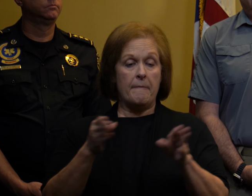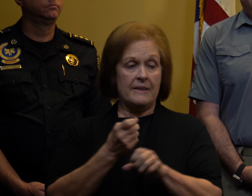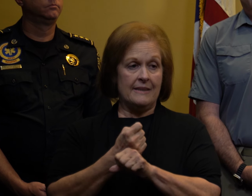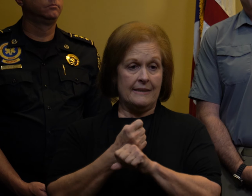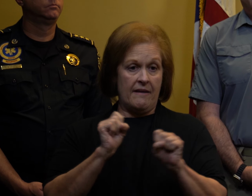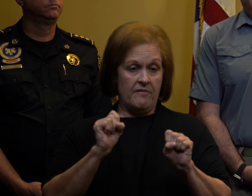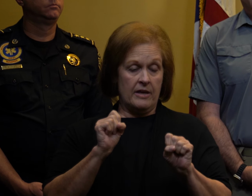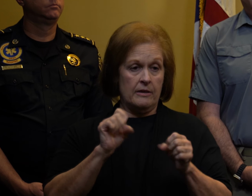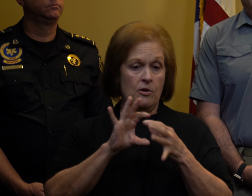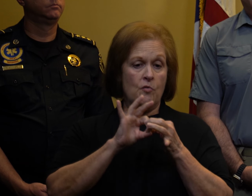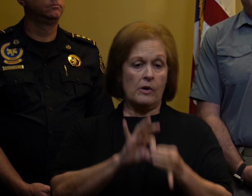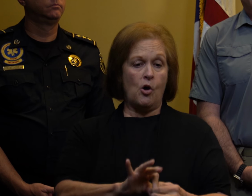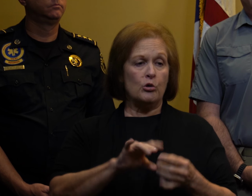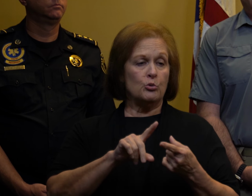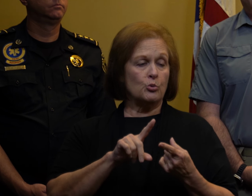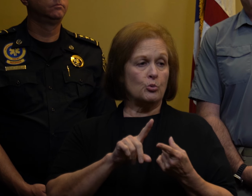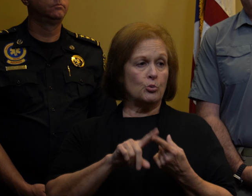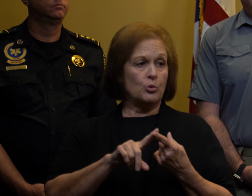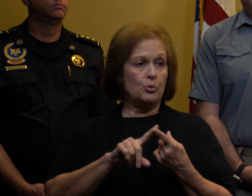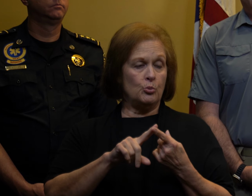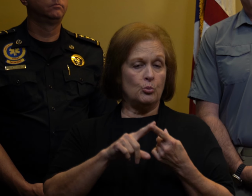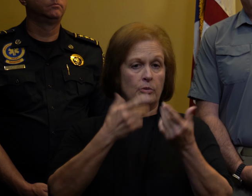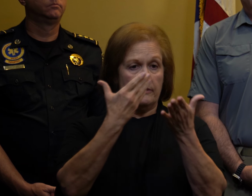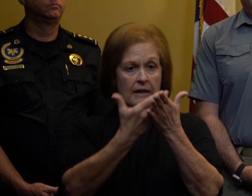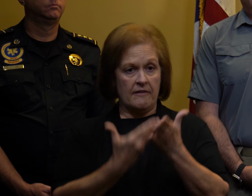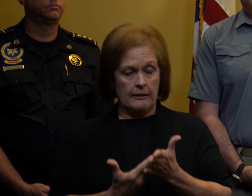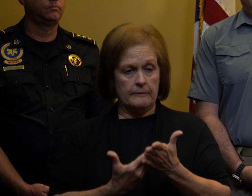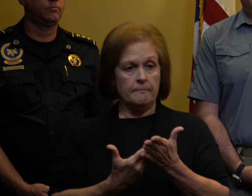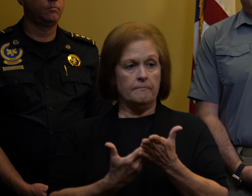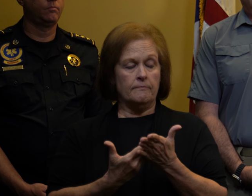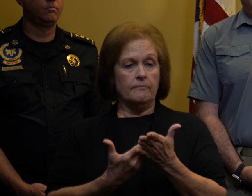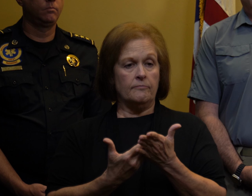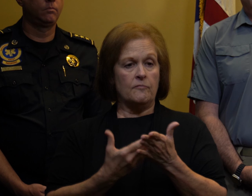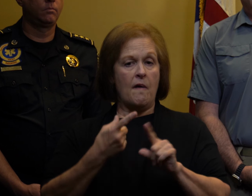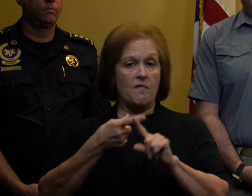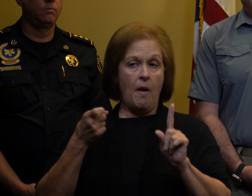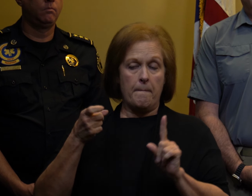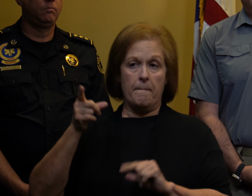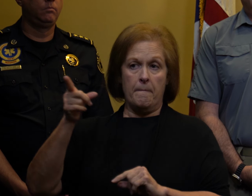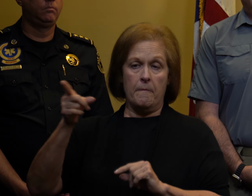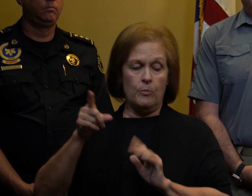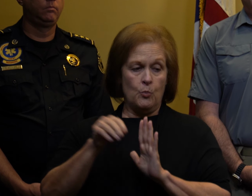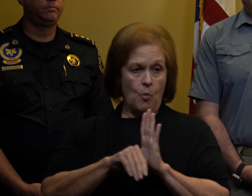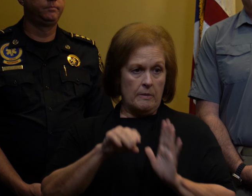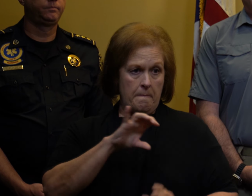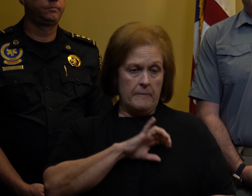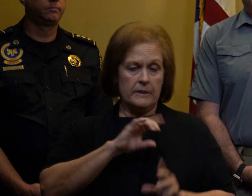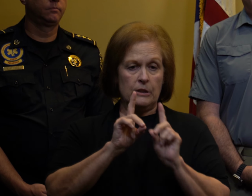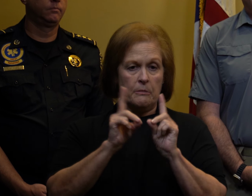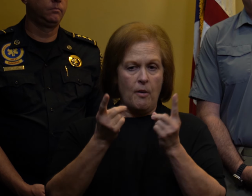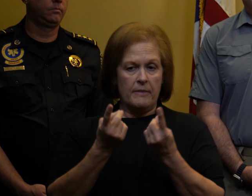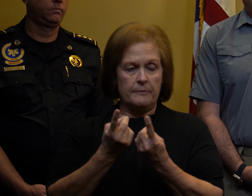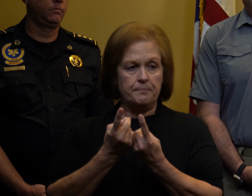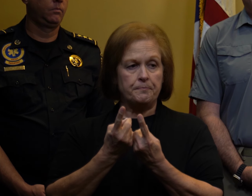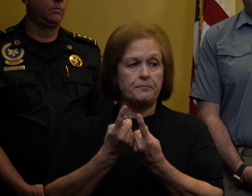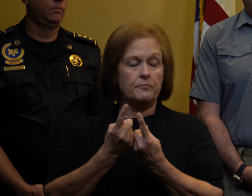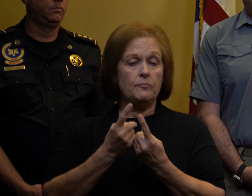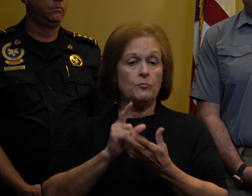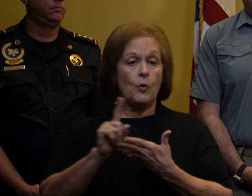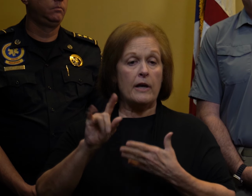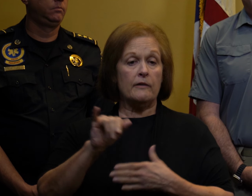safety in regards to stats and data directly from the New Orleans Police Department. The